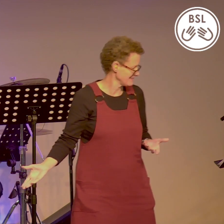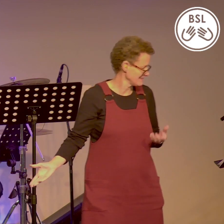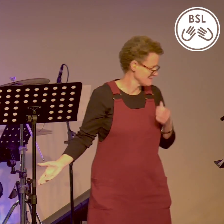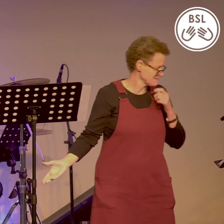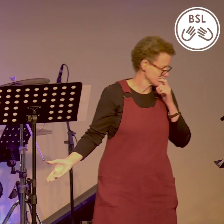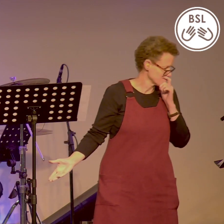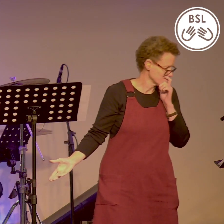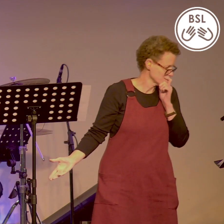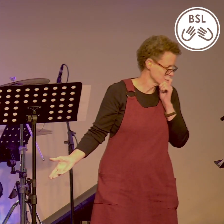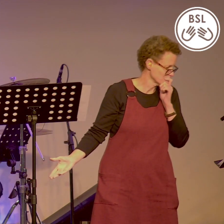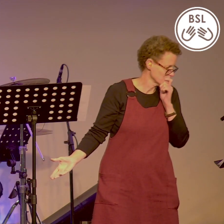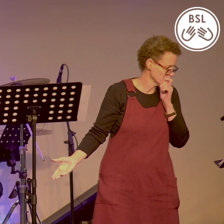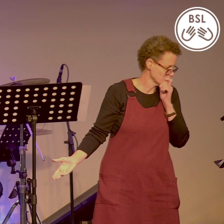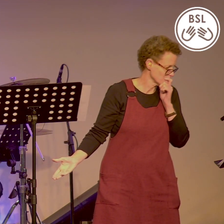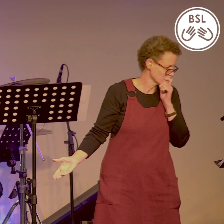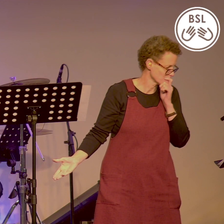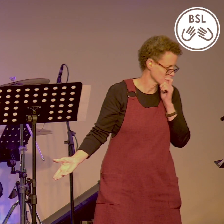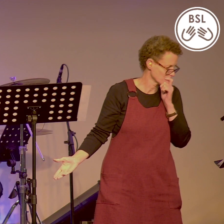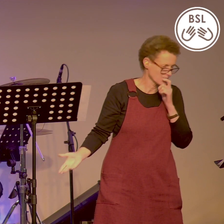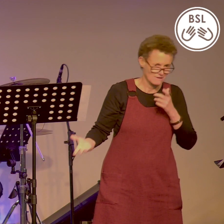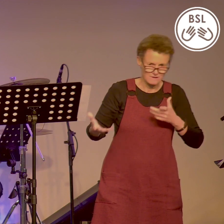community.